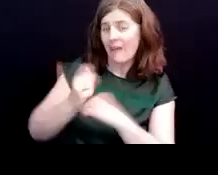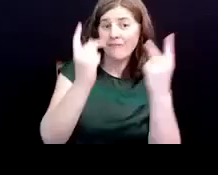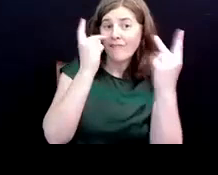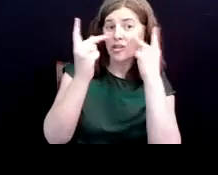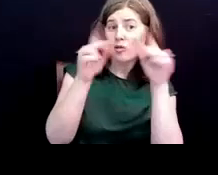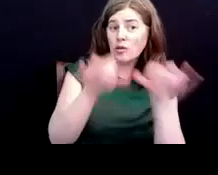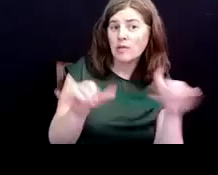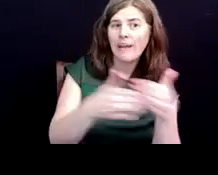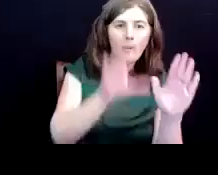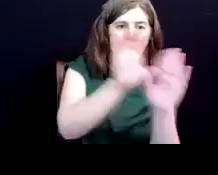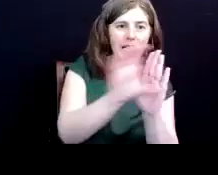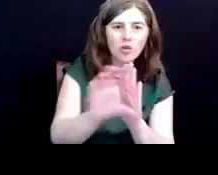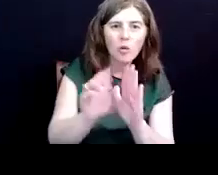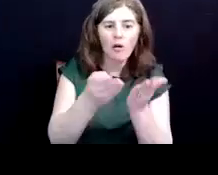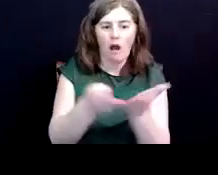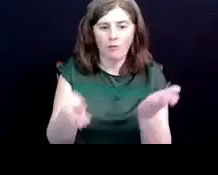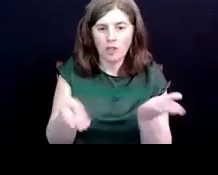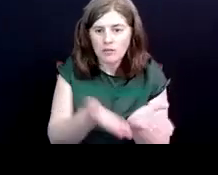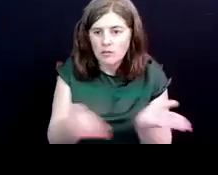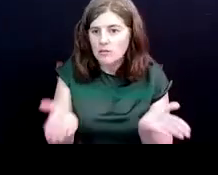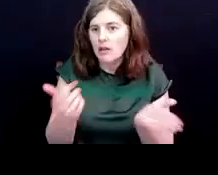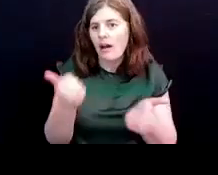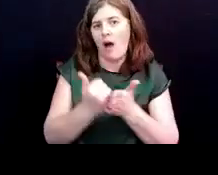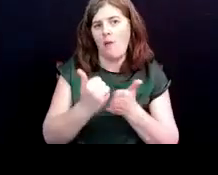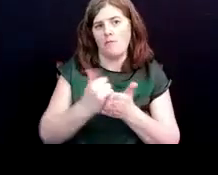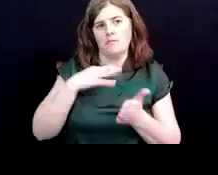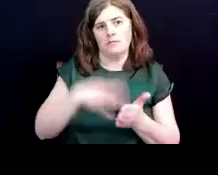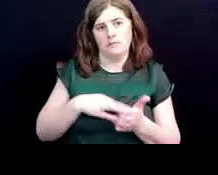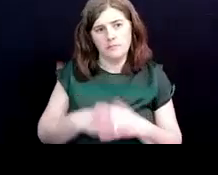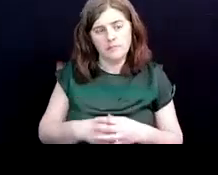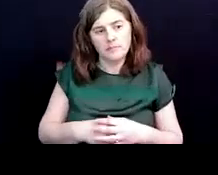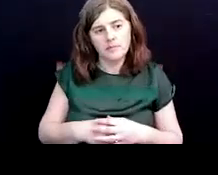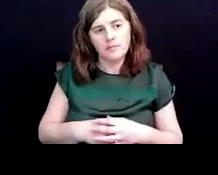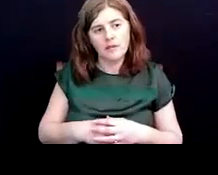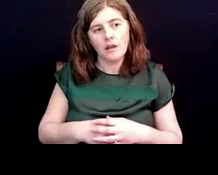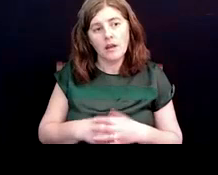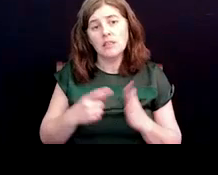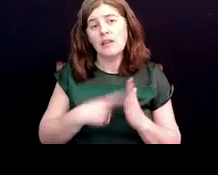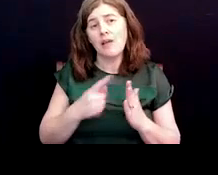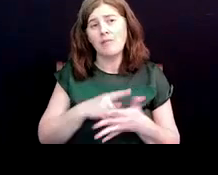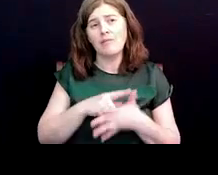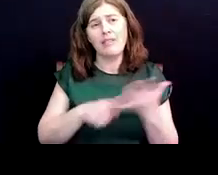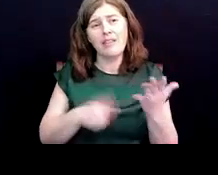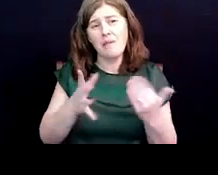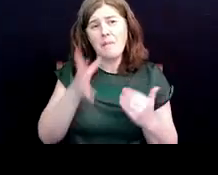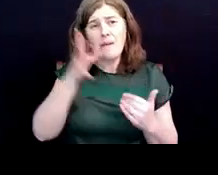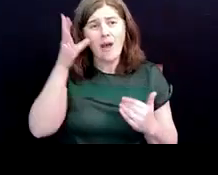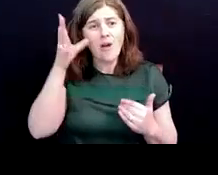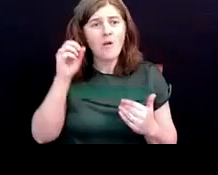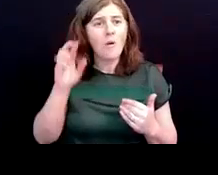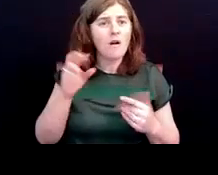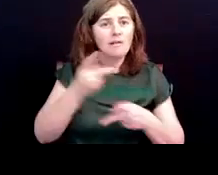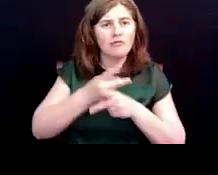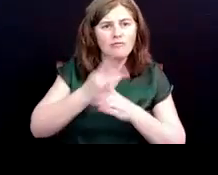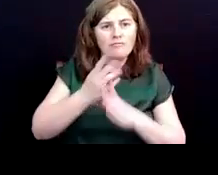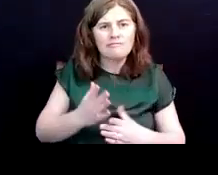either in picture form or object form, very helpful. And sometimes These are things that maybe a parent or a caregiver